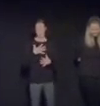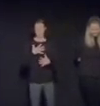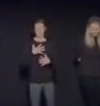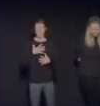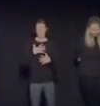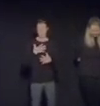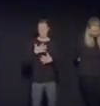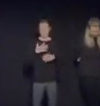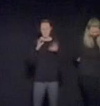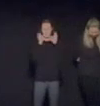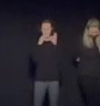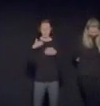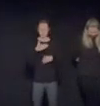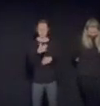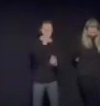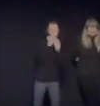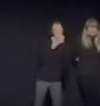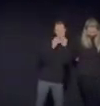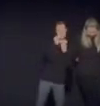consumption of catfish?